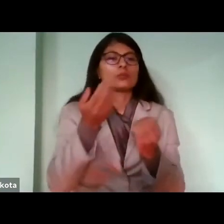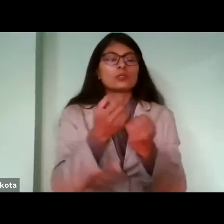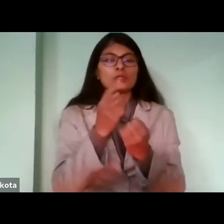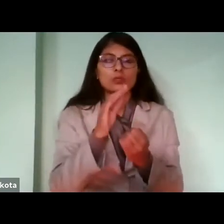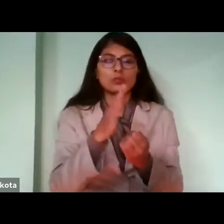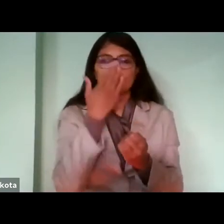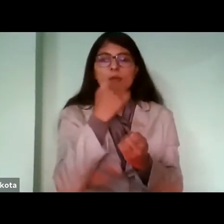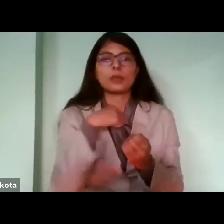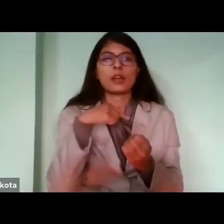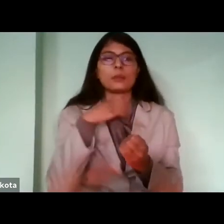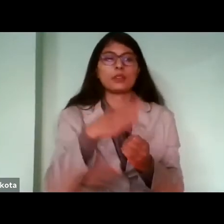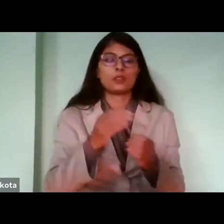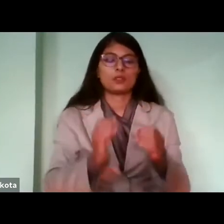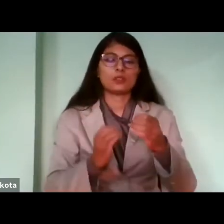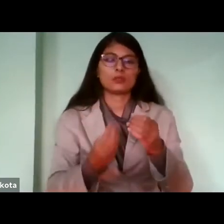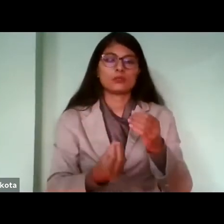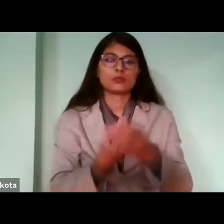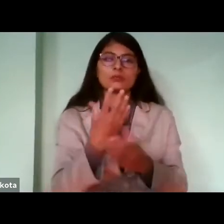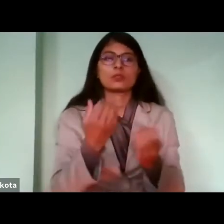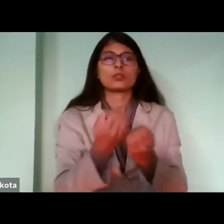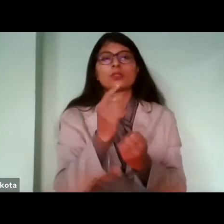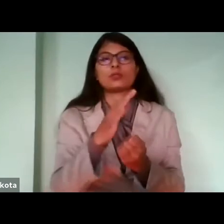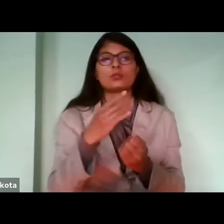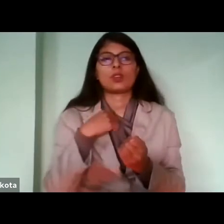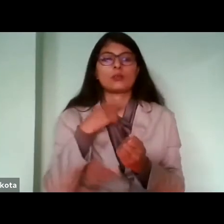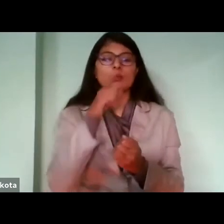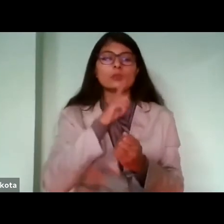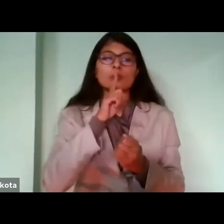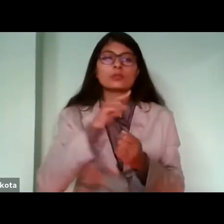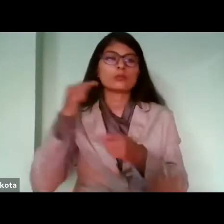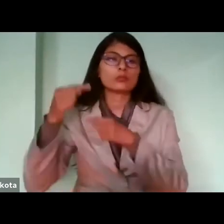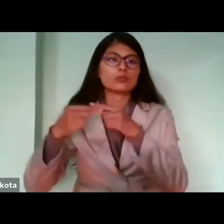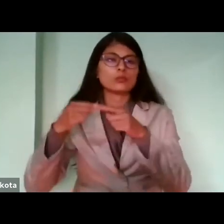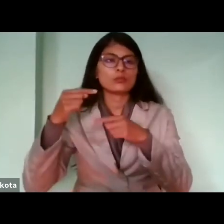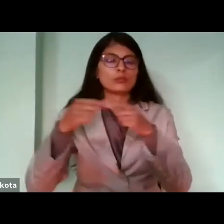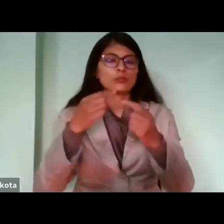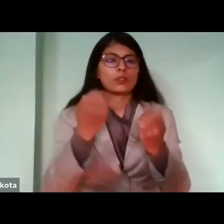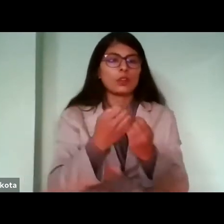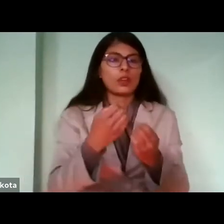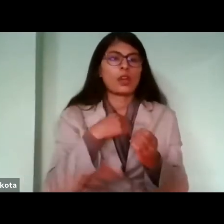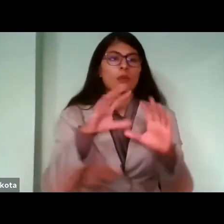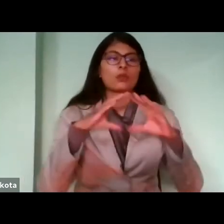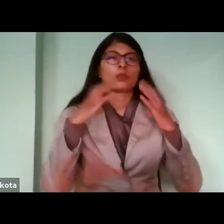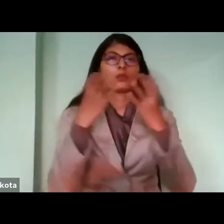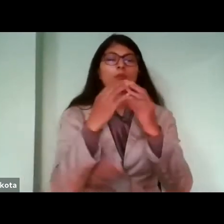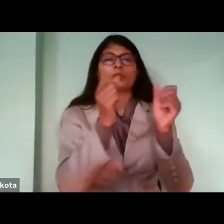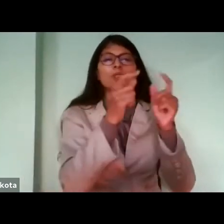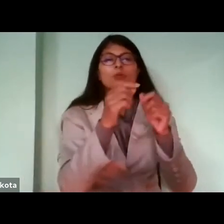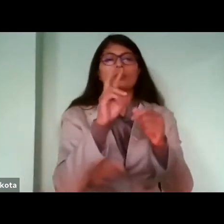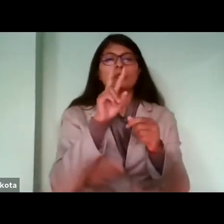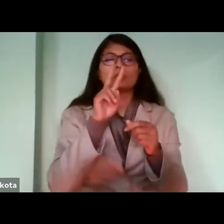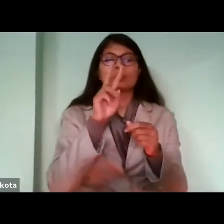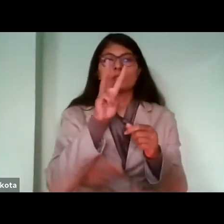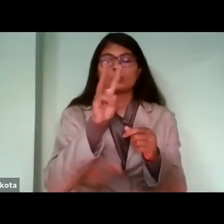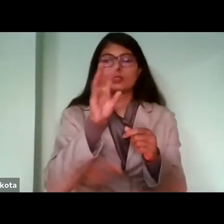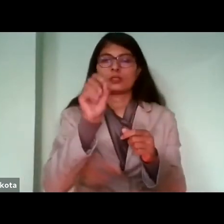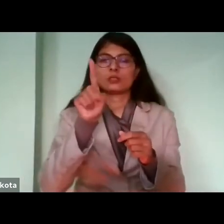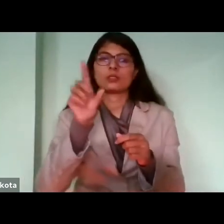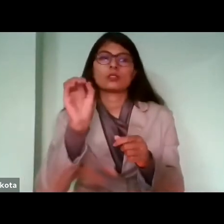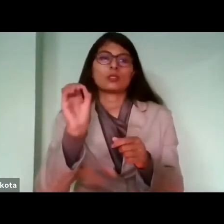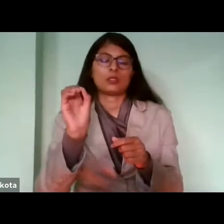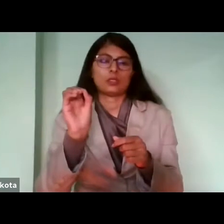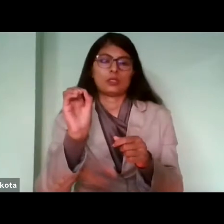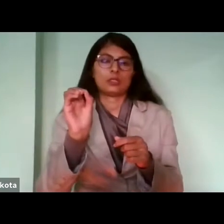organized. Over the years, we've become stronger. So the global network that I represent has 310 sex